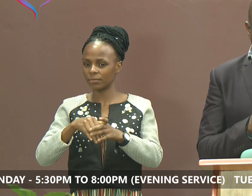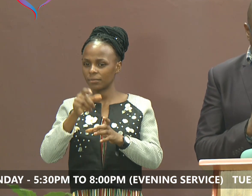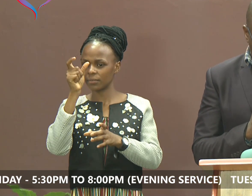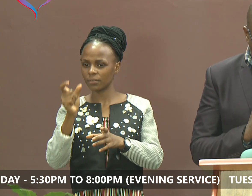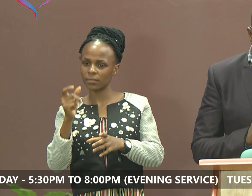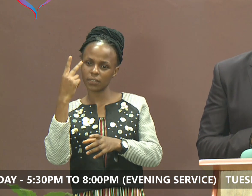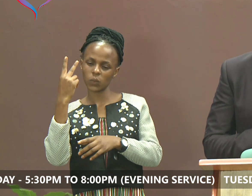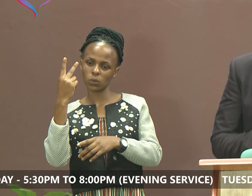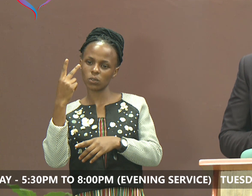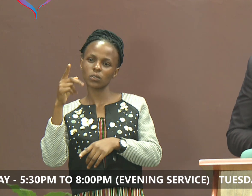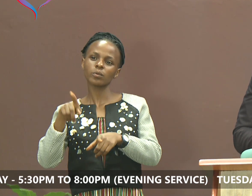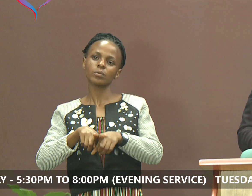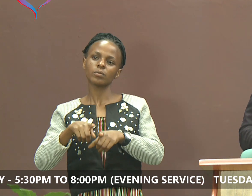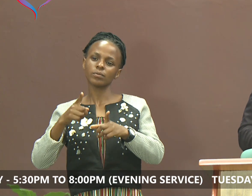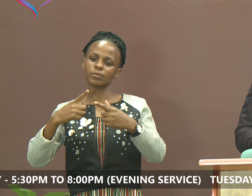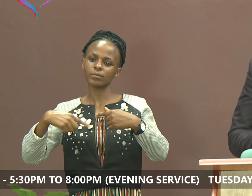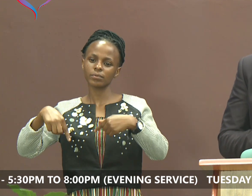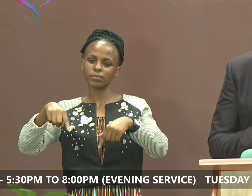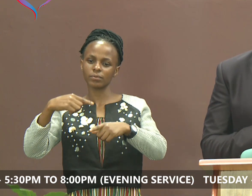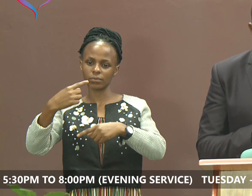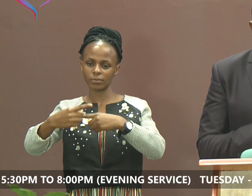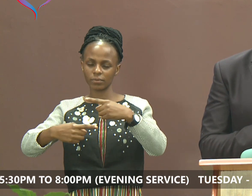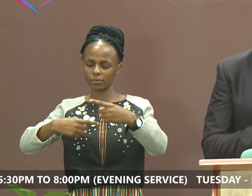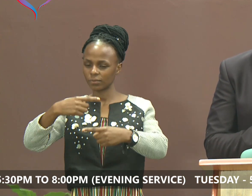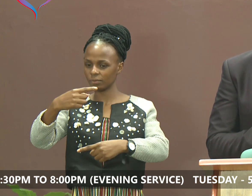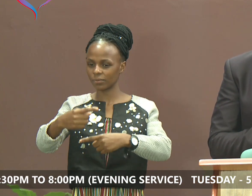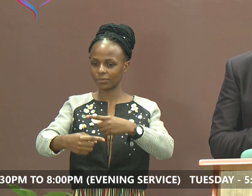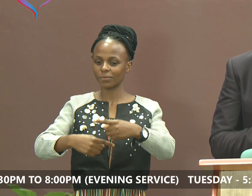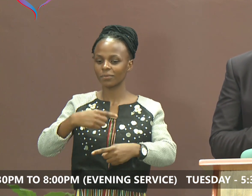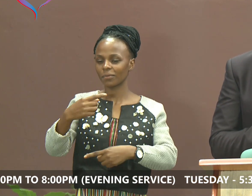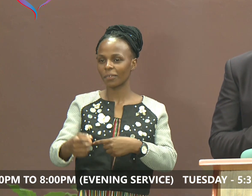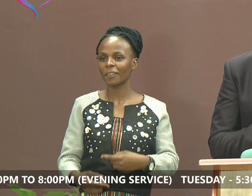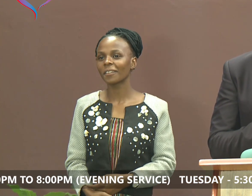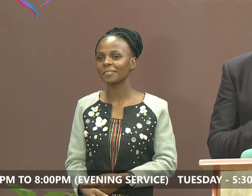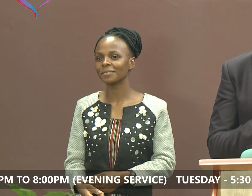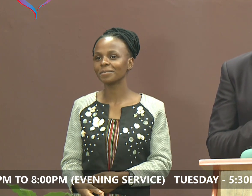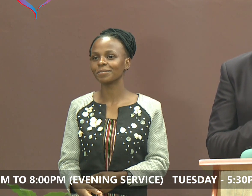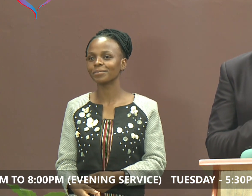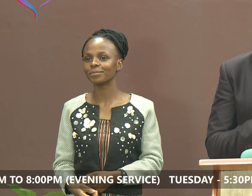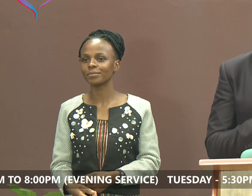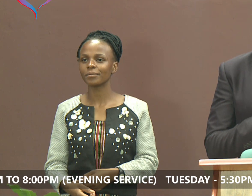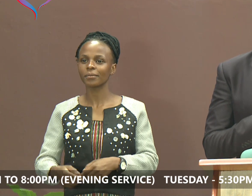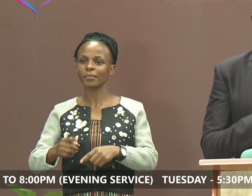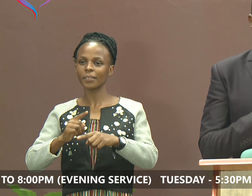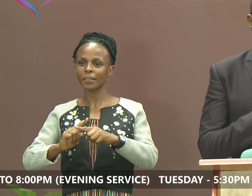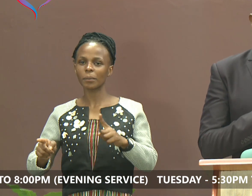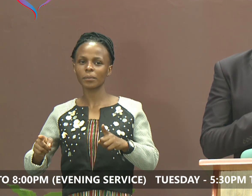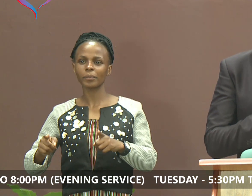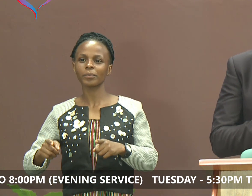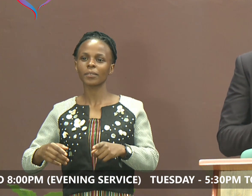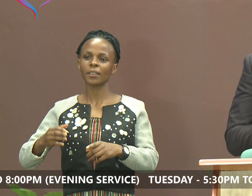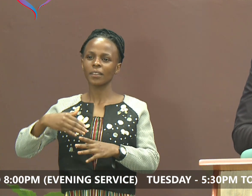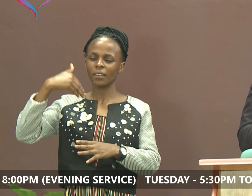as we go on. Waliyo ebintu ebivumbulwa mu ssuula ey'okusatu n'okweyongerayo. But from there onwards,